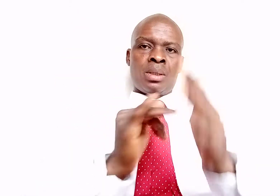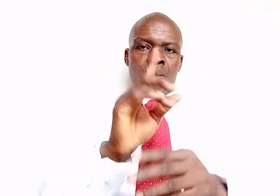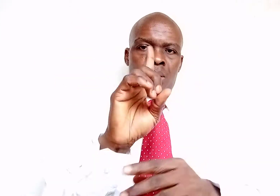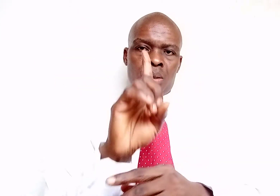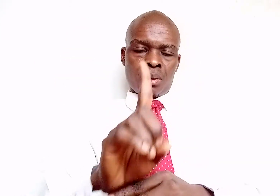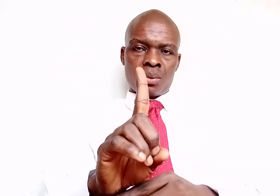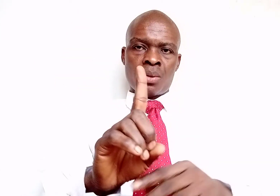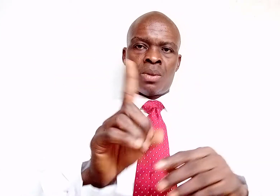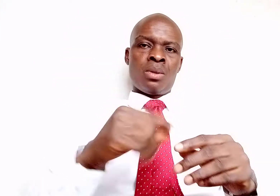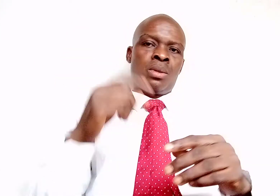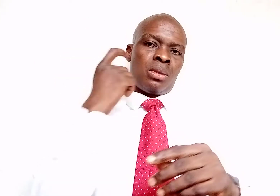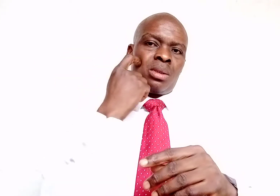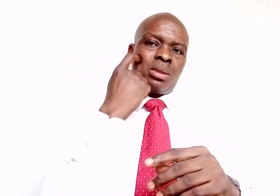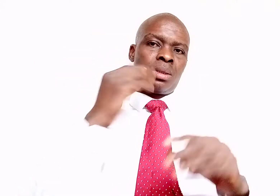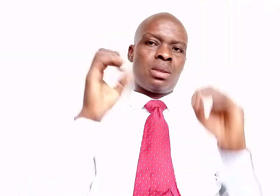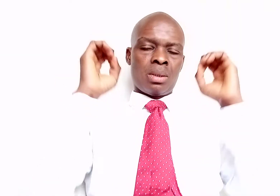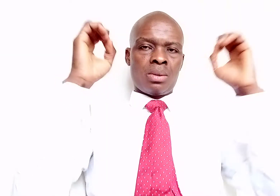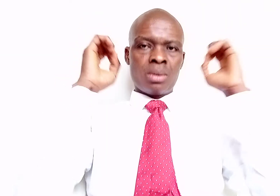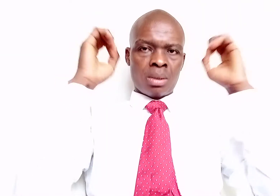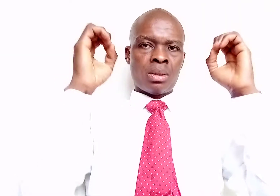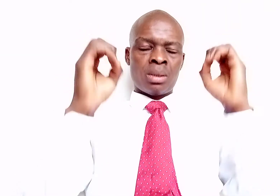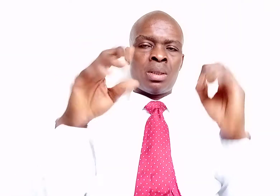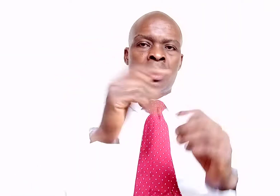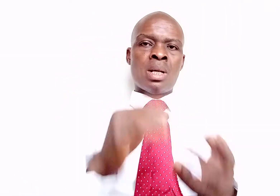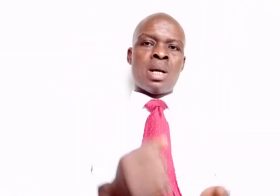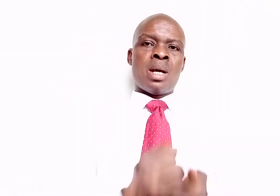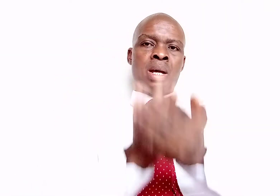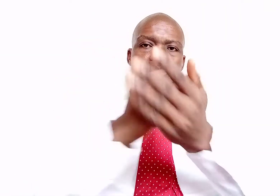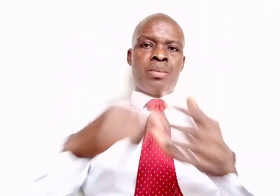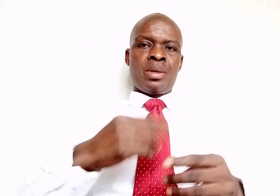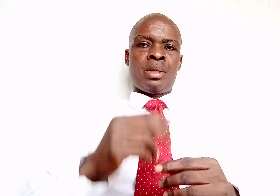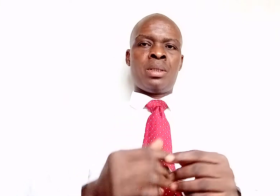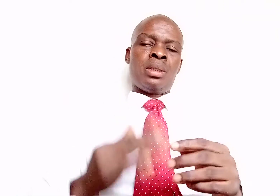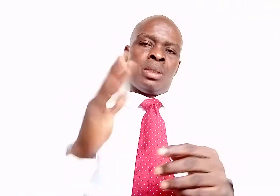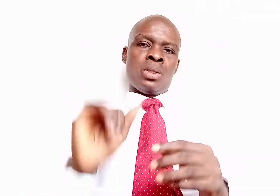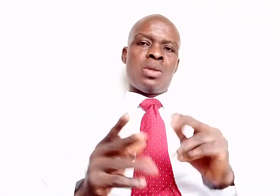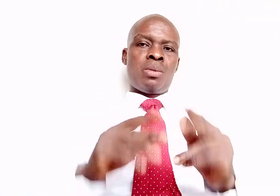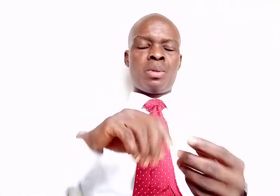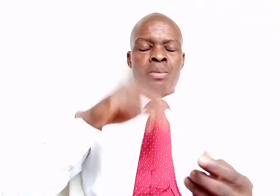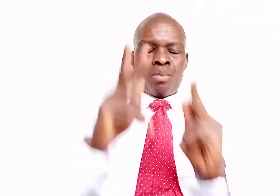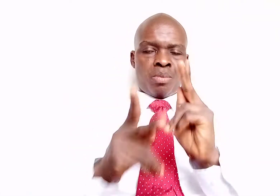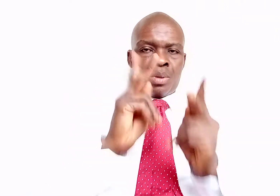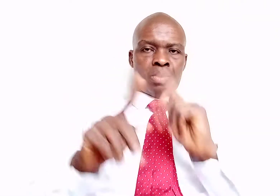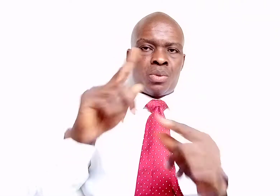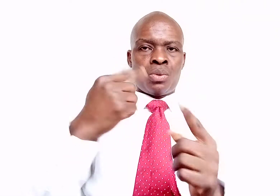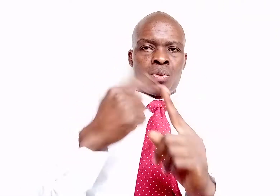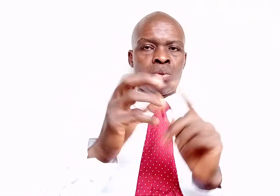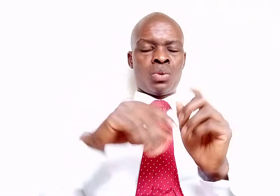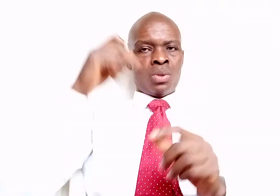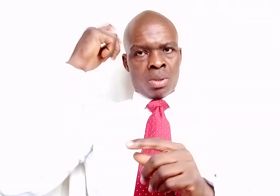sexuality education topics that enables young people to understand some of the changes that occur in their